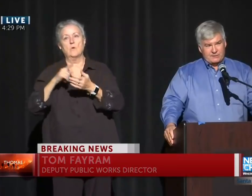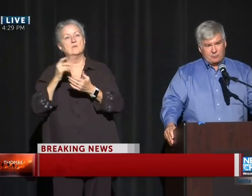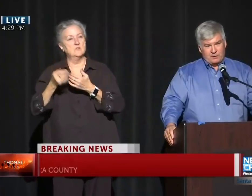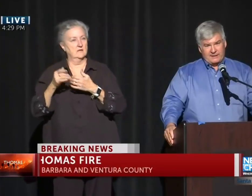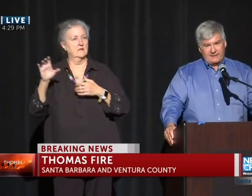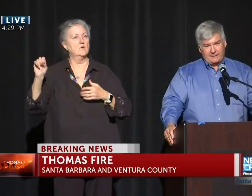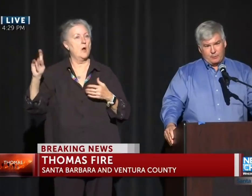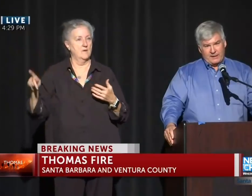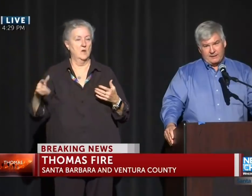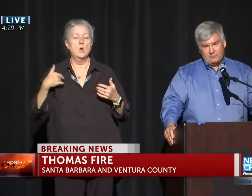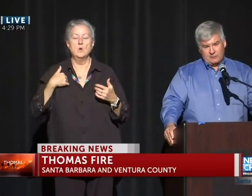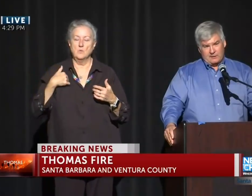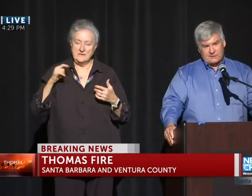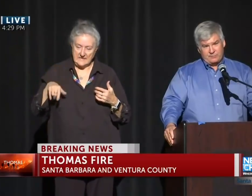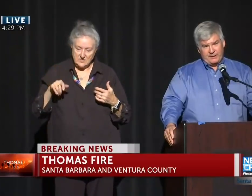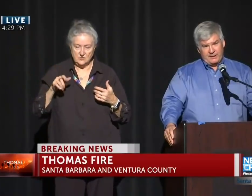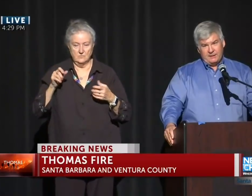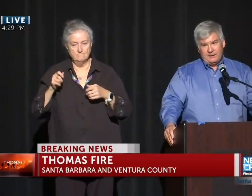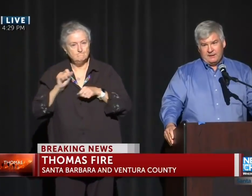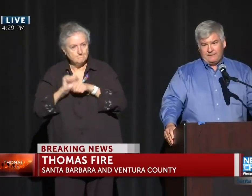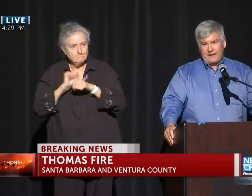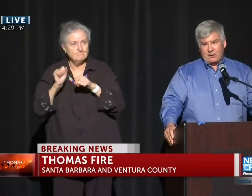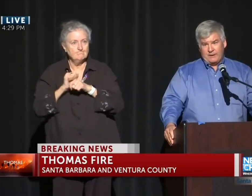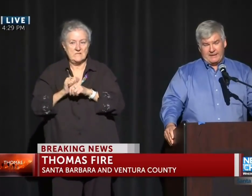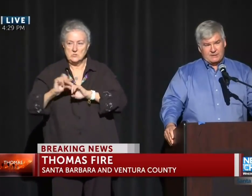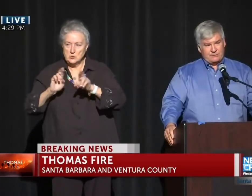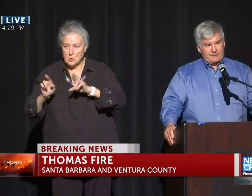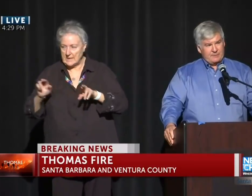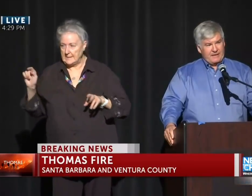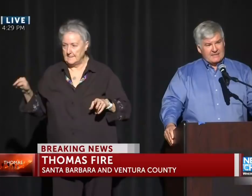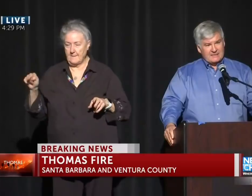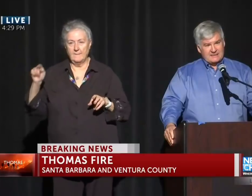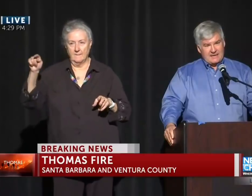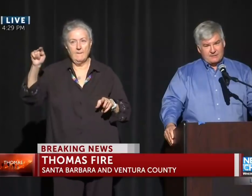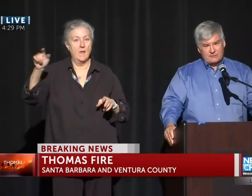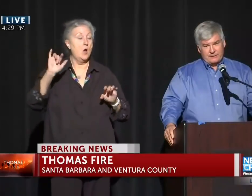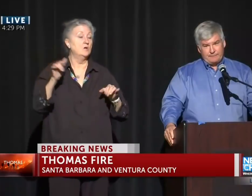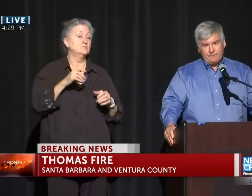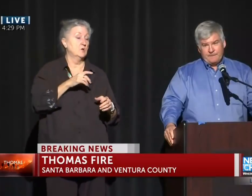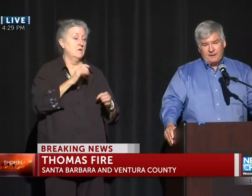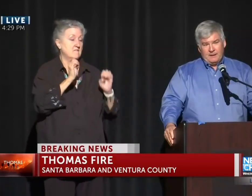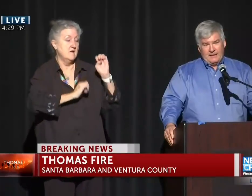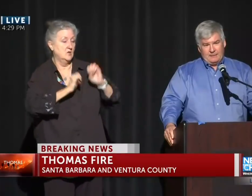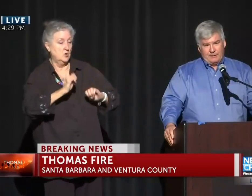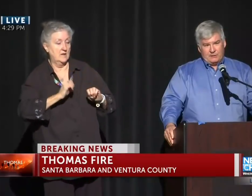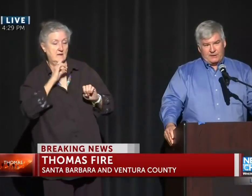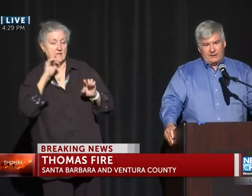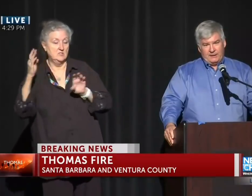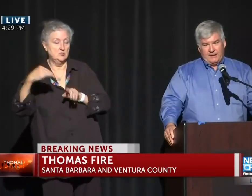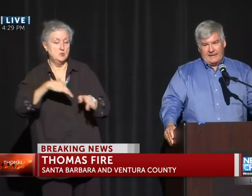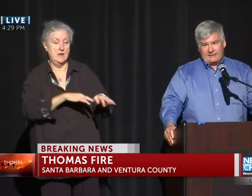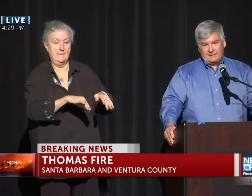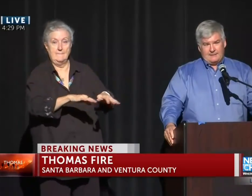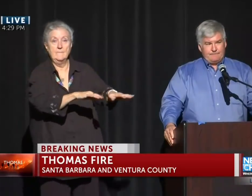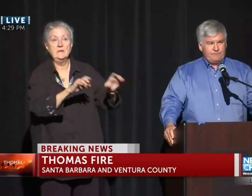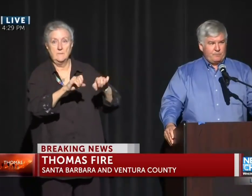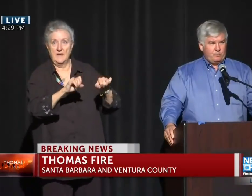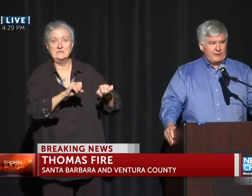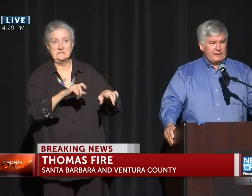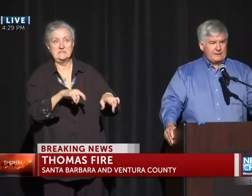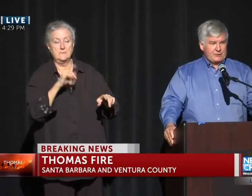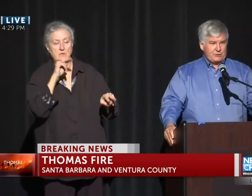but we need to do some work to get them ready. We'll also be evaluating stream capacities downstream and be looking